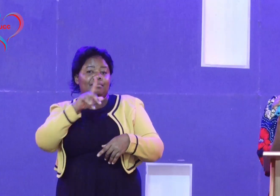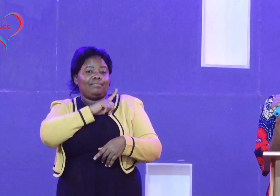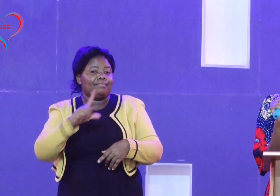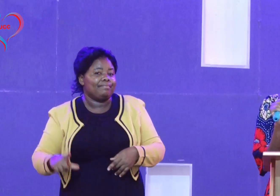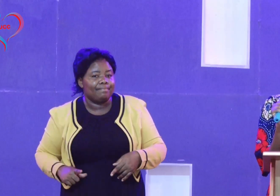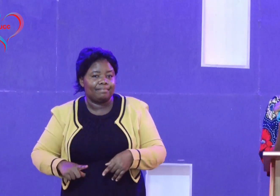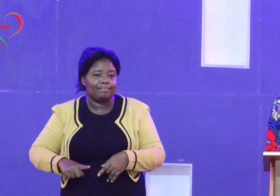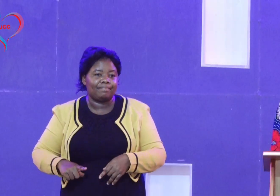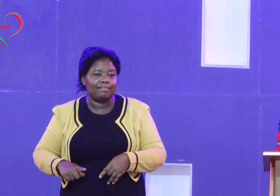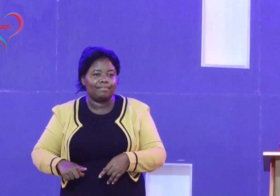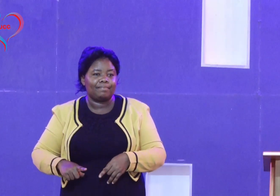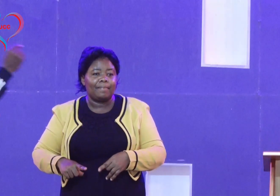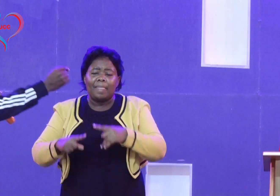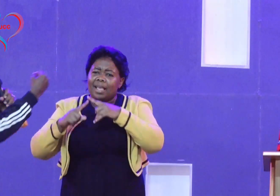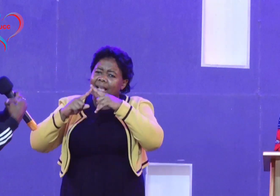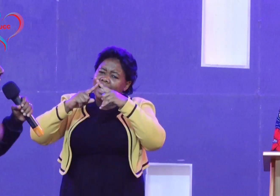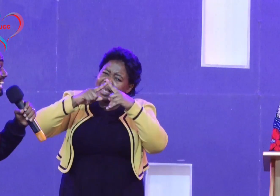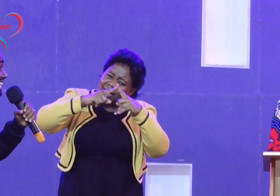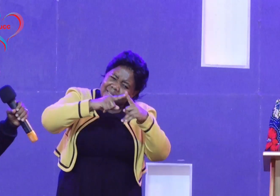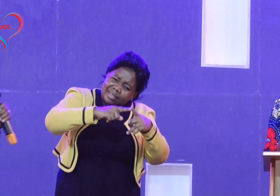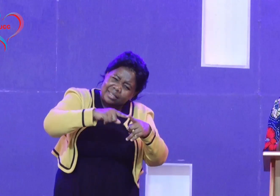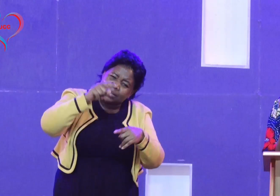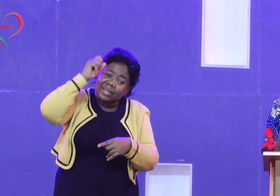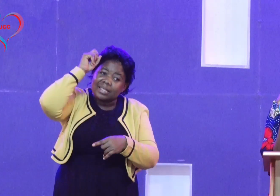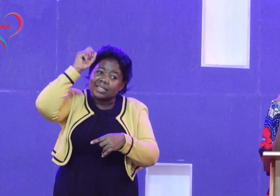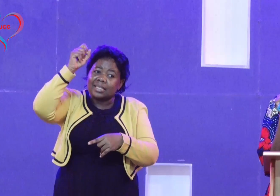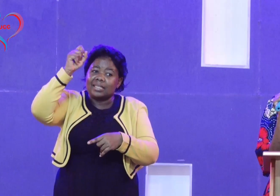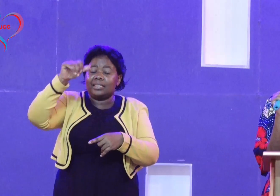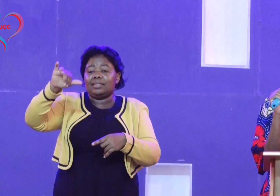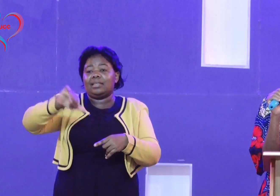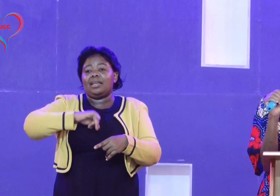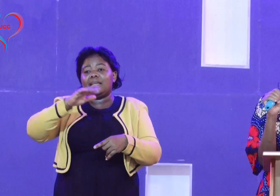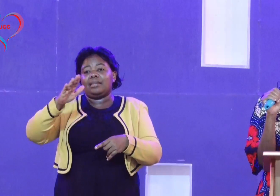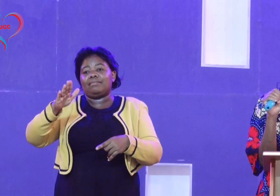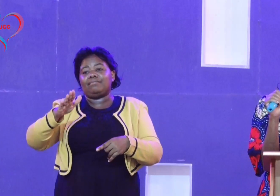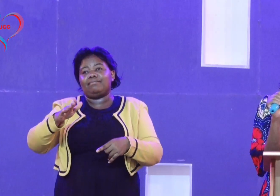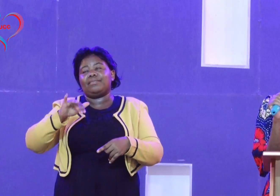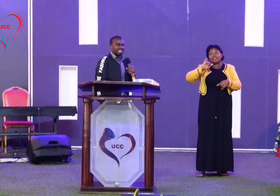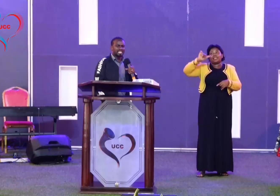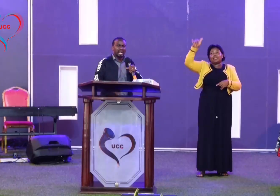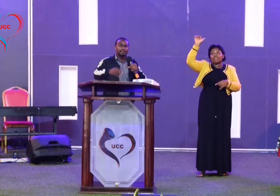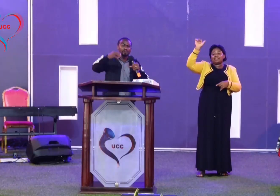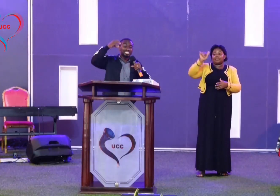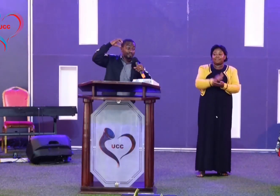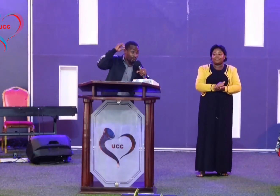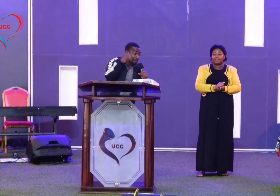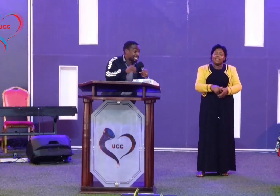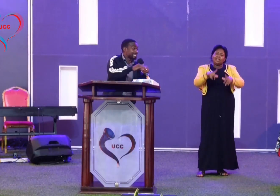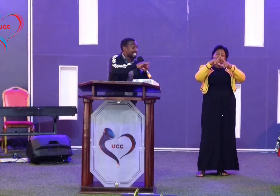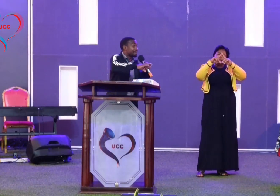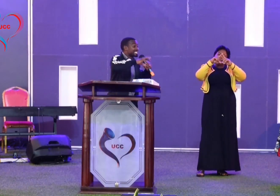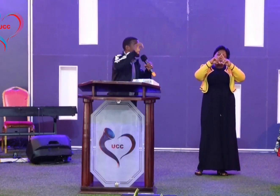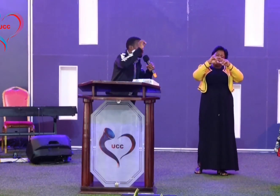Lord okutuuka lw'olitegeera nga nze yange Until you get to know that the I is mine Ekigambo nze